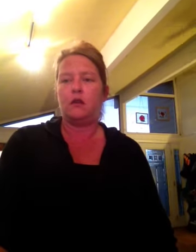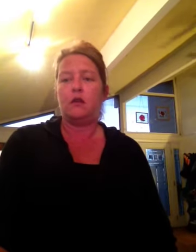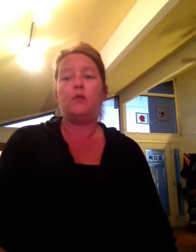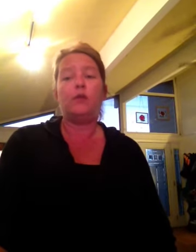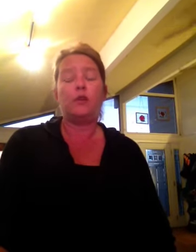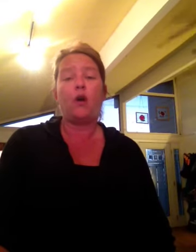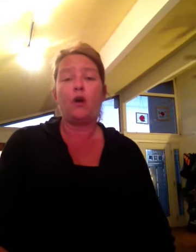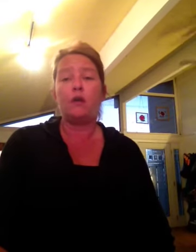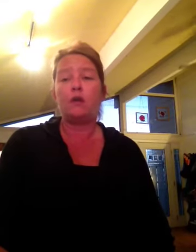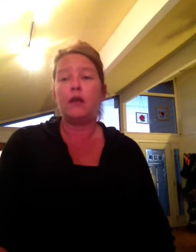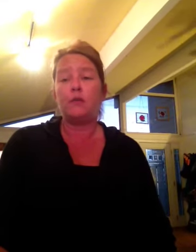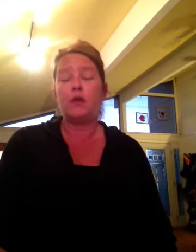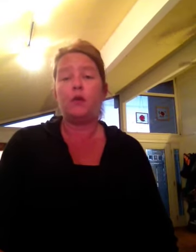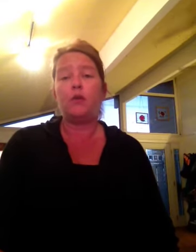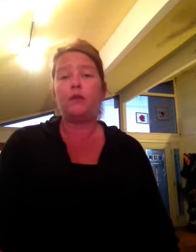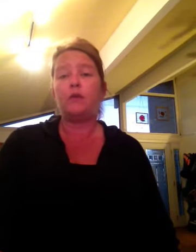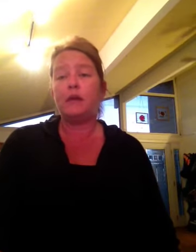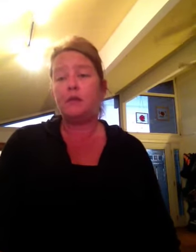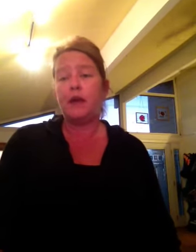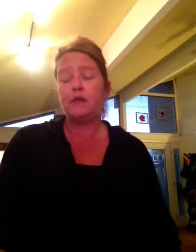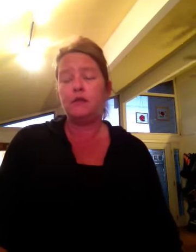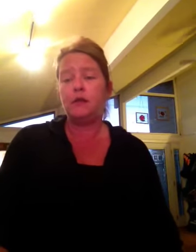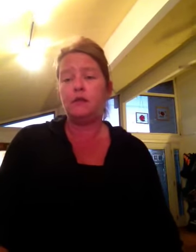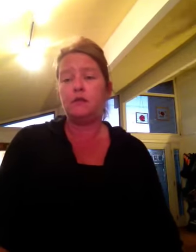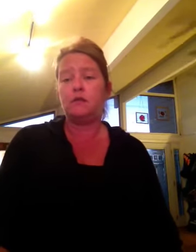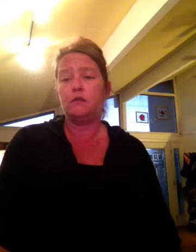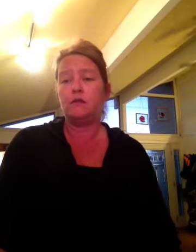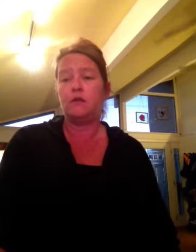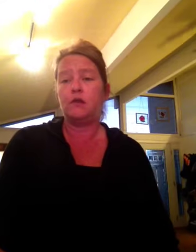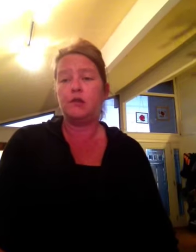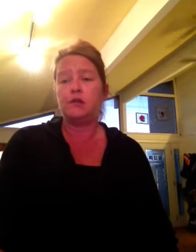And will the card let me know what the remaining balance is?